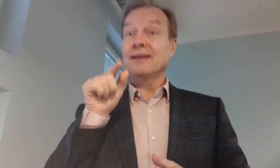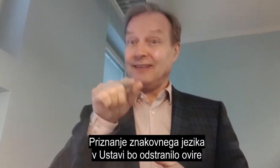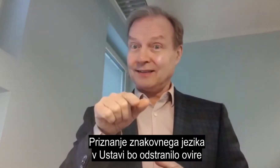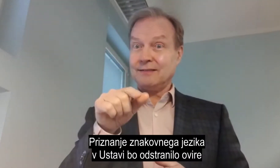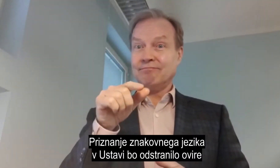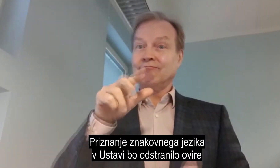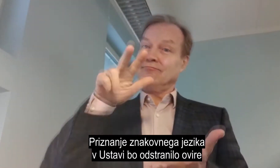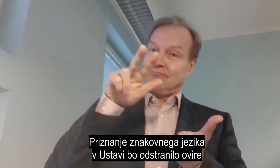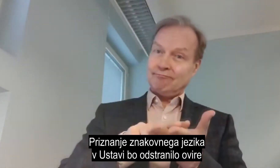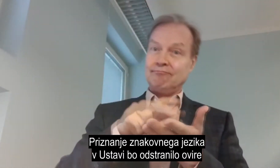the